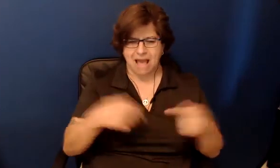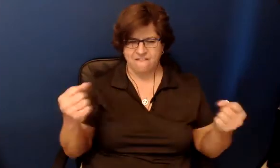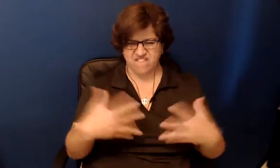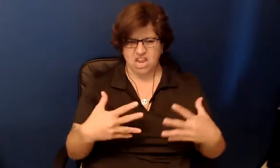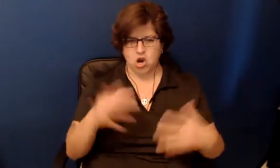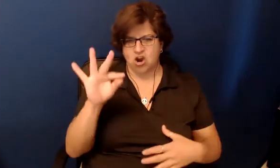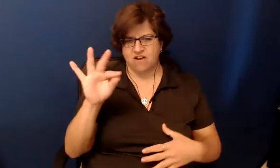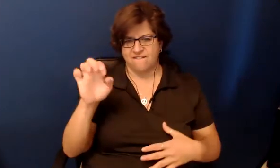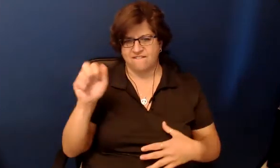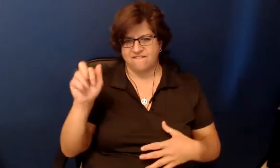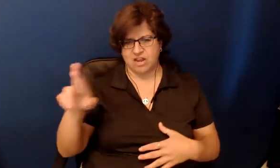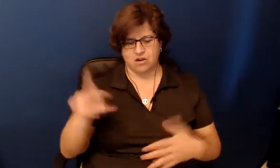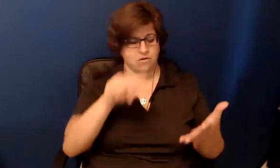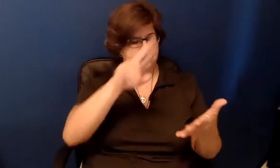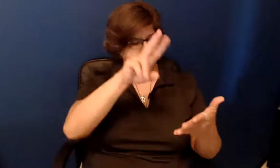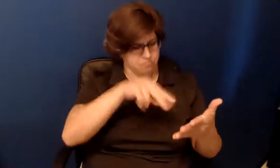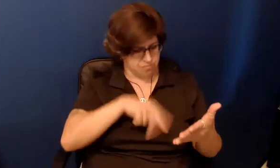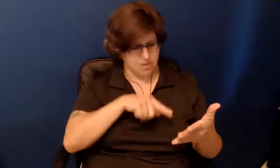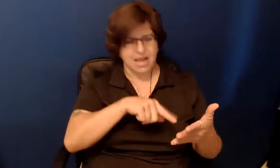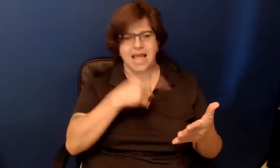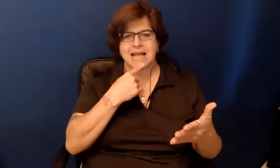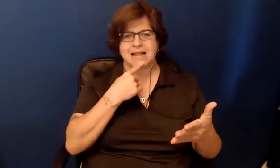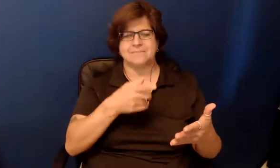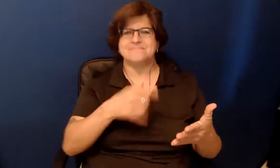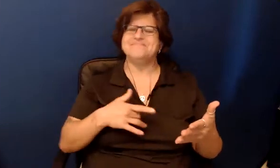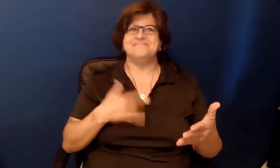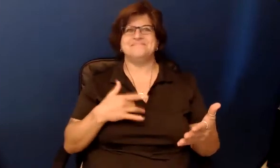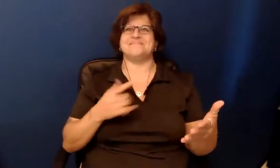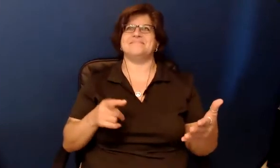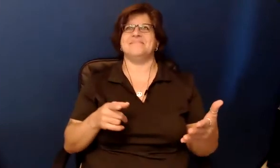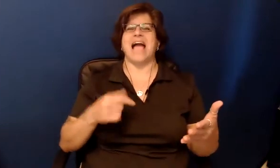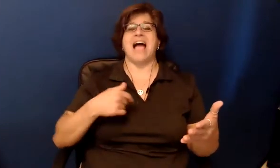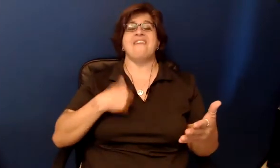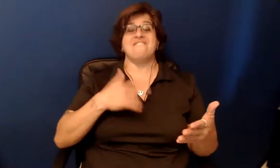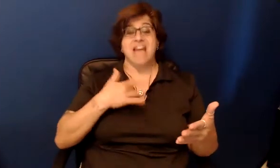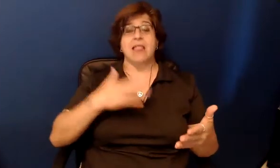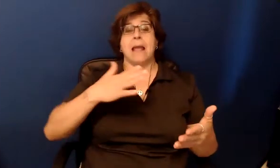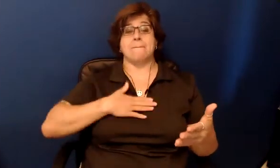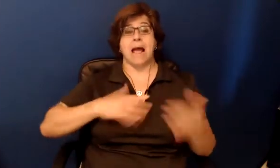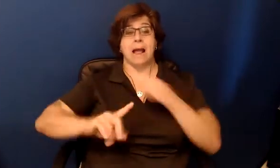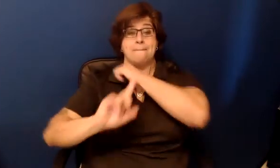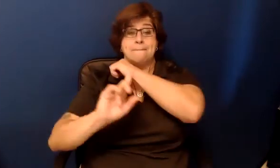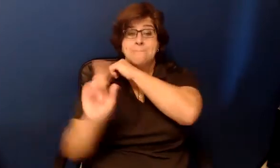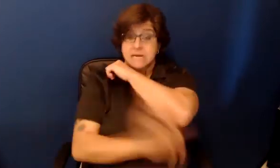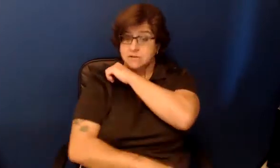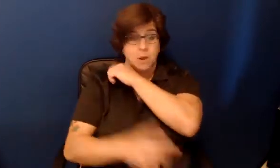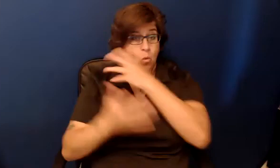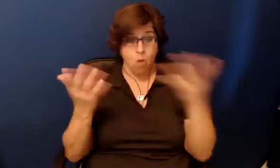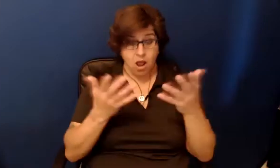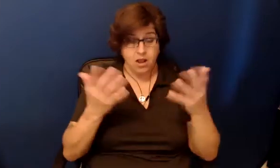and about fear. And essentially what it said in there, it talks about, you know, I felt like my punishment